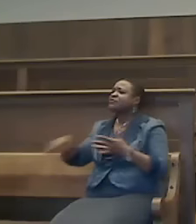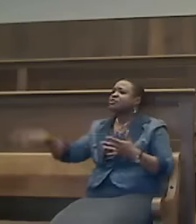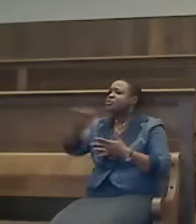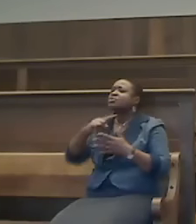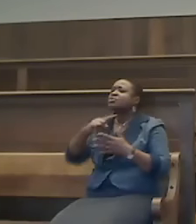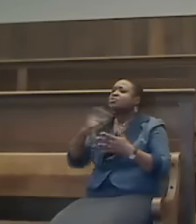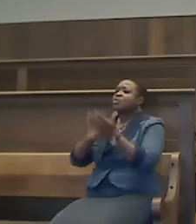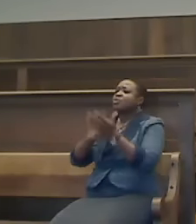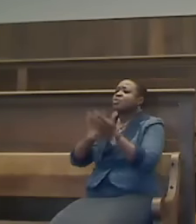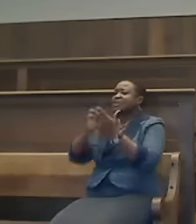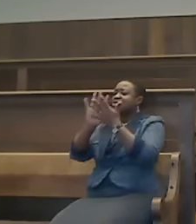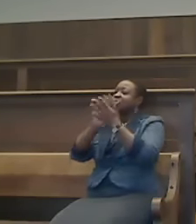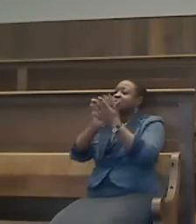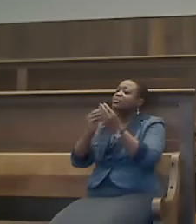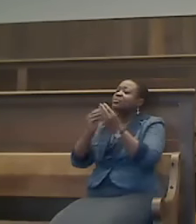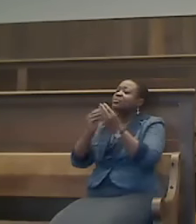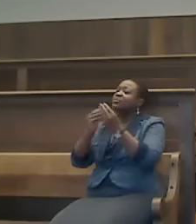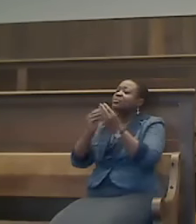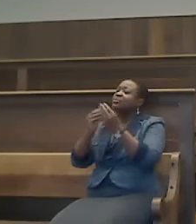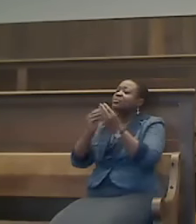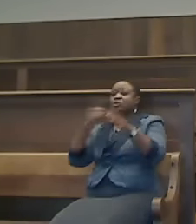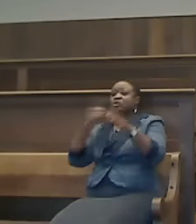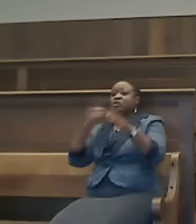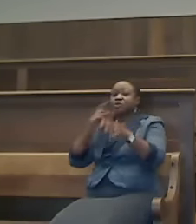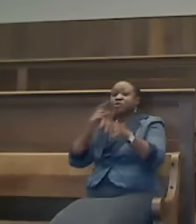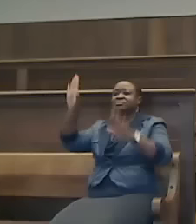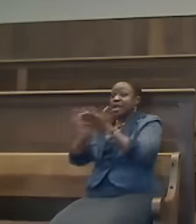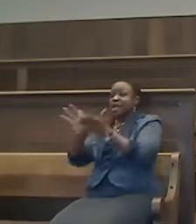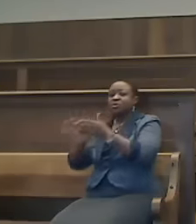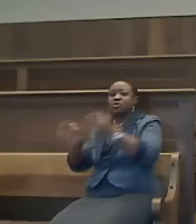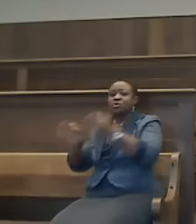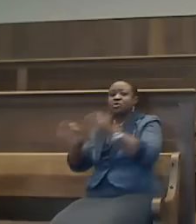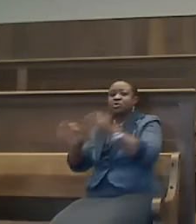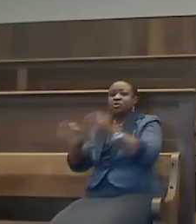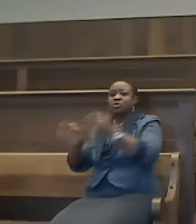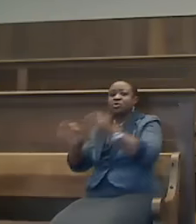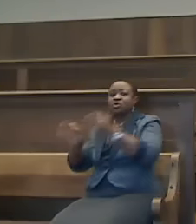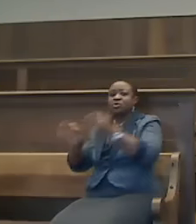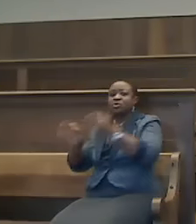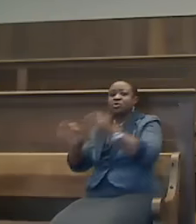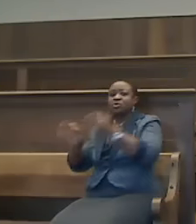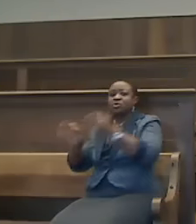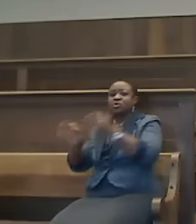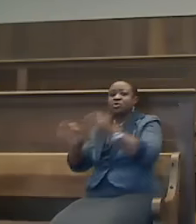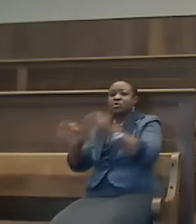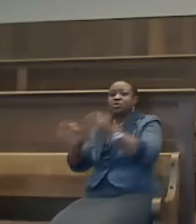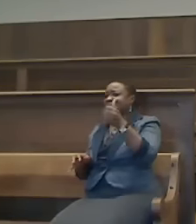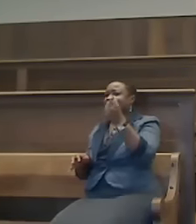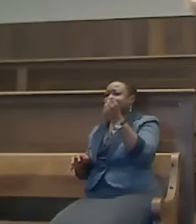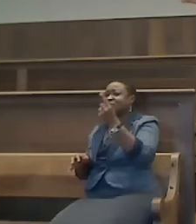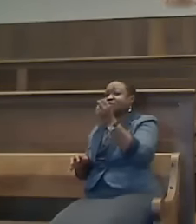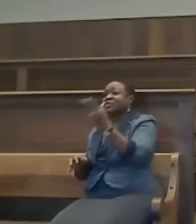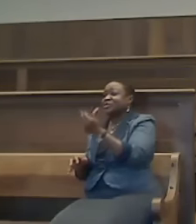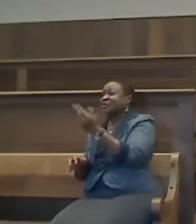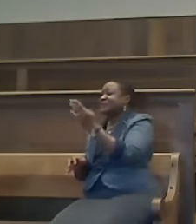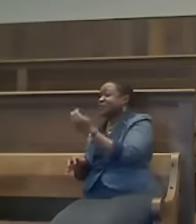an improvement in mental clarity switching to non? Keep your hands up. I'm going to count. 1, 2, 3, 4, 5, 6, 7, 8, 9, 10, 11, 12,